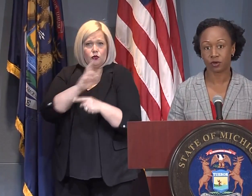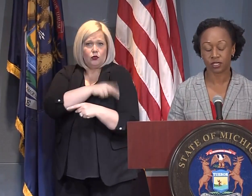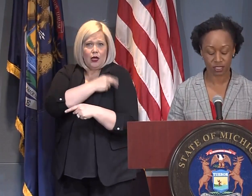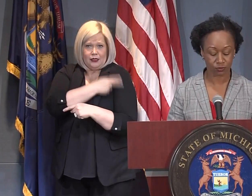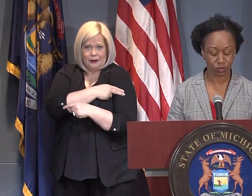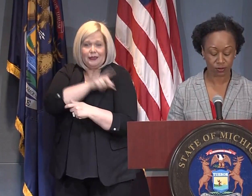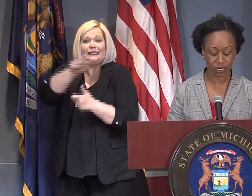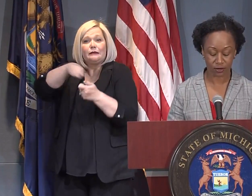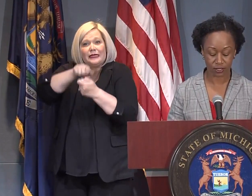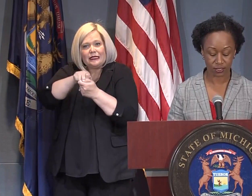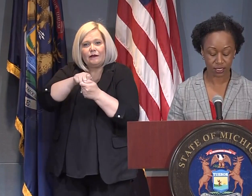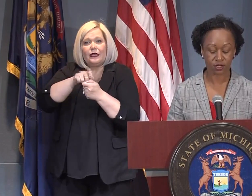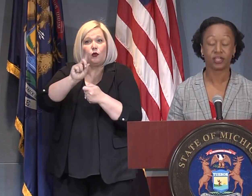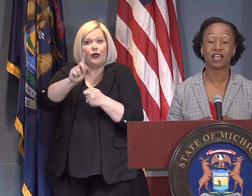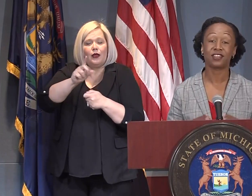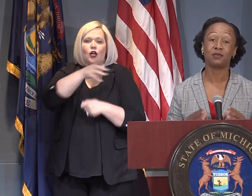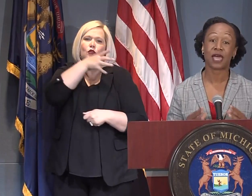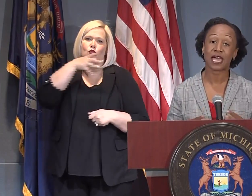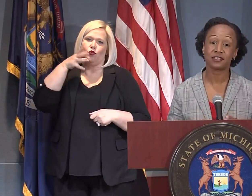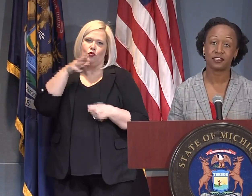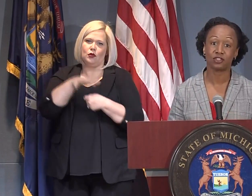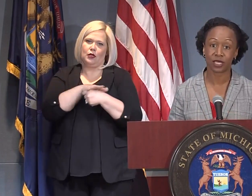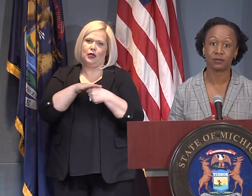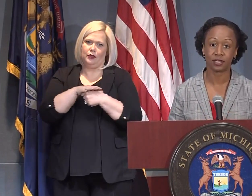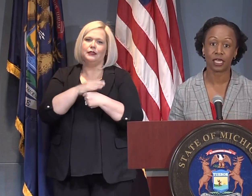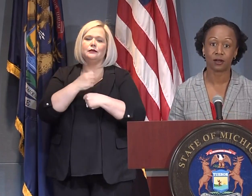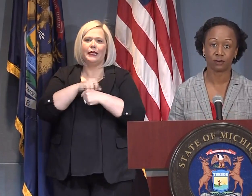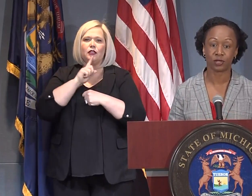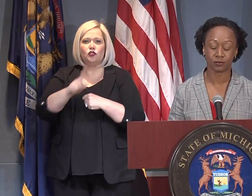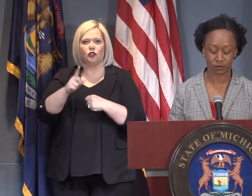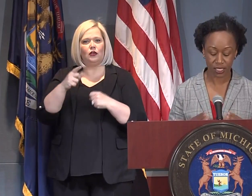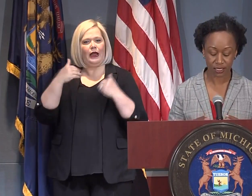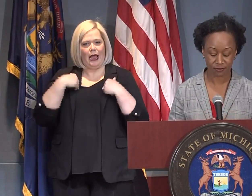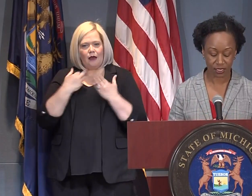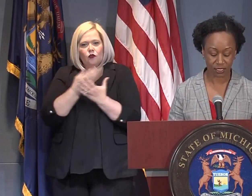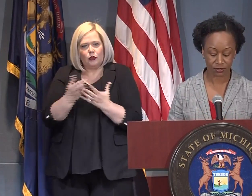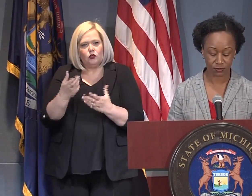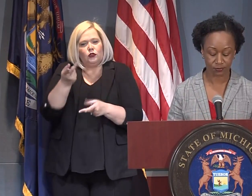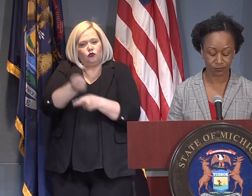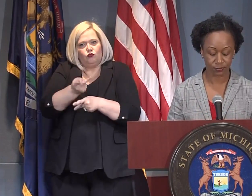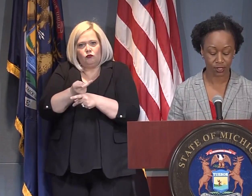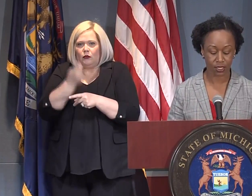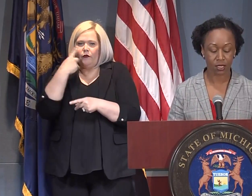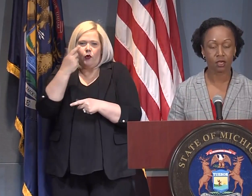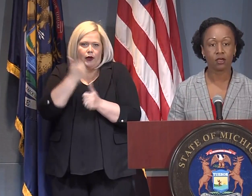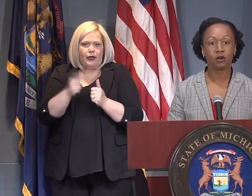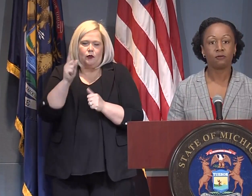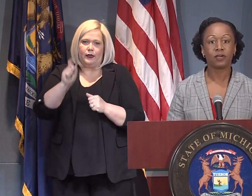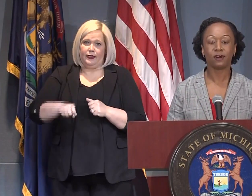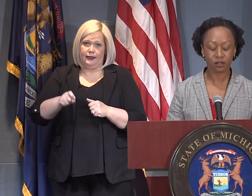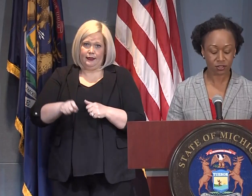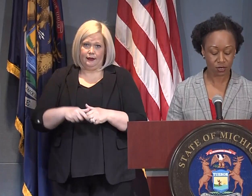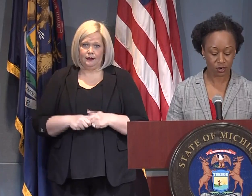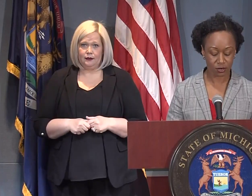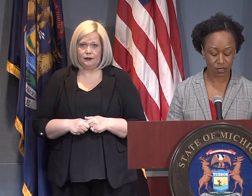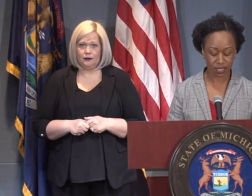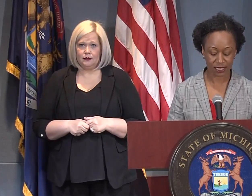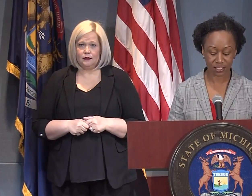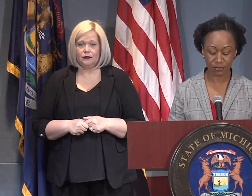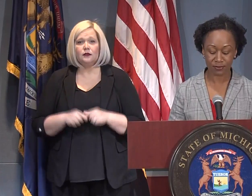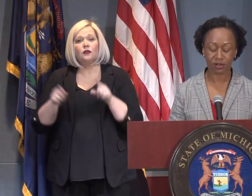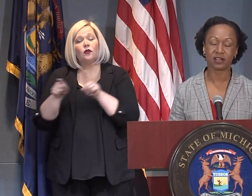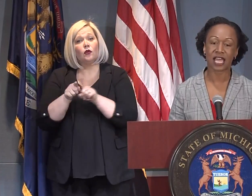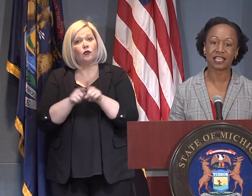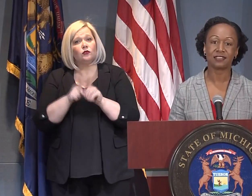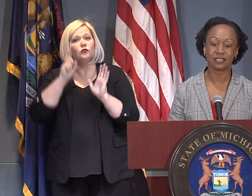particularly the ones in rural areas, so they have the capacity to be able to care for people if they need to. We've also heard that